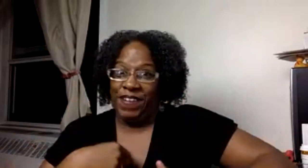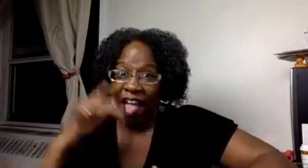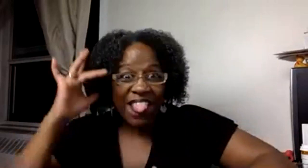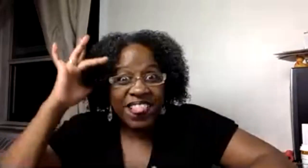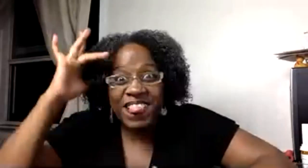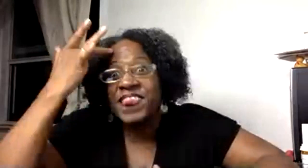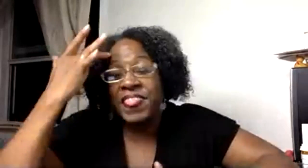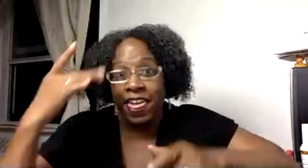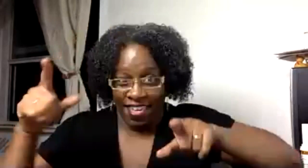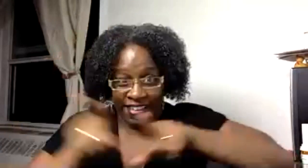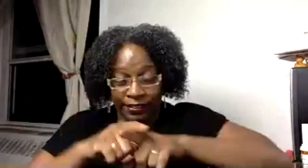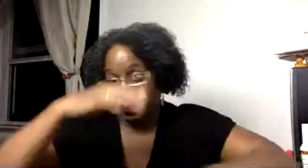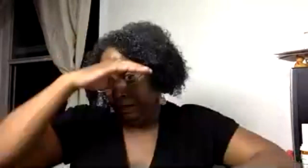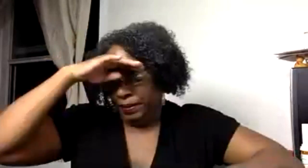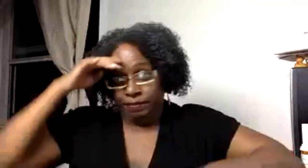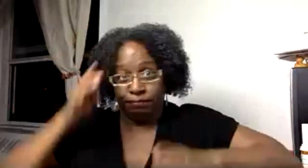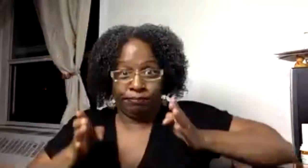So now this last part, I know